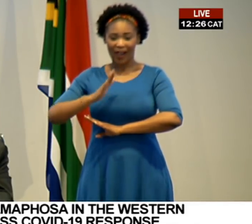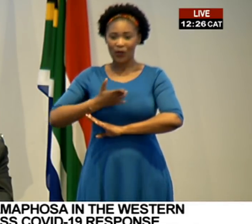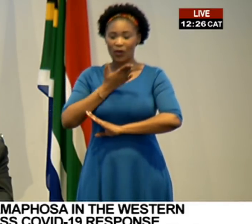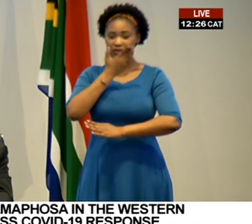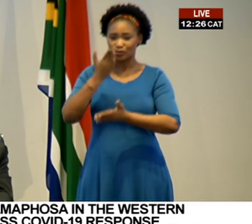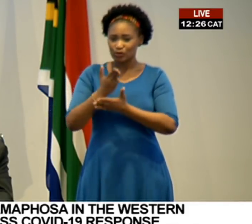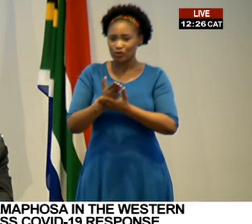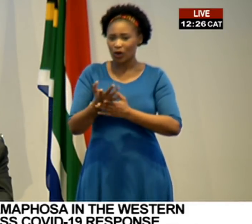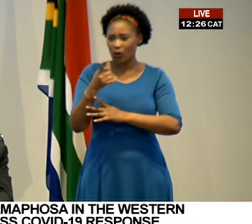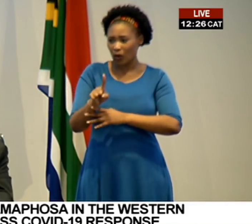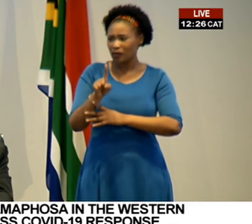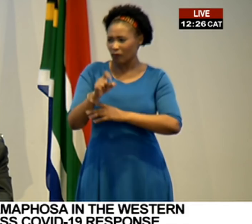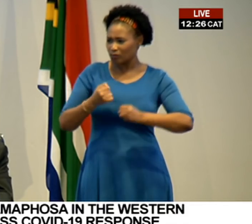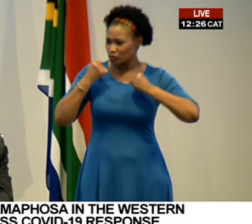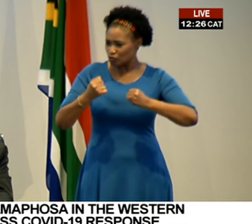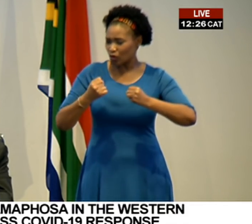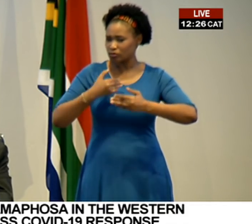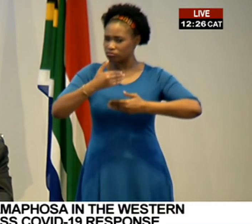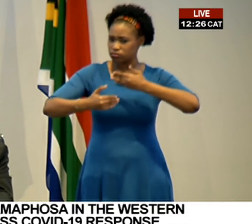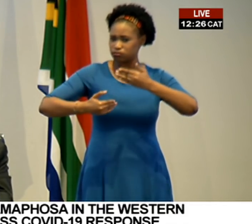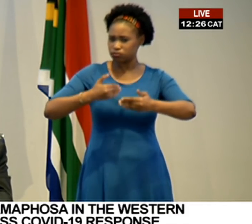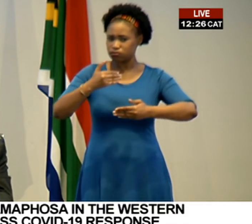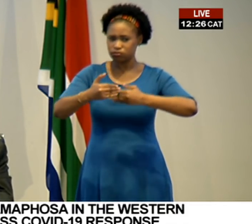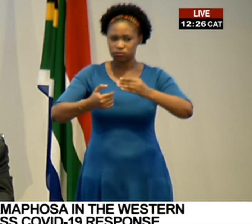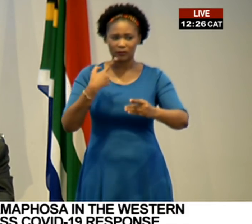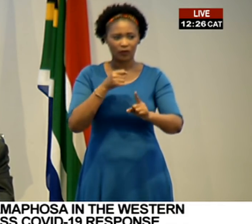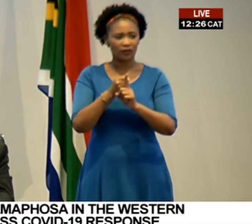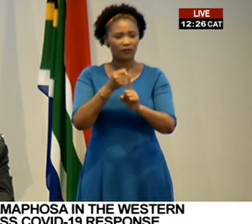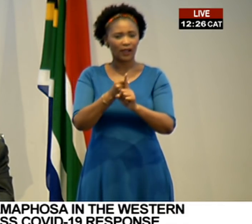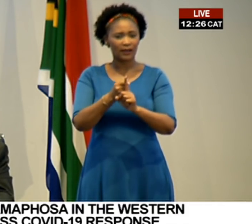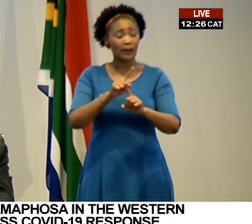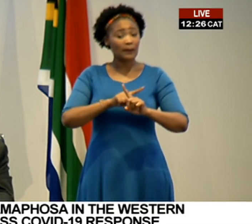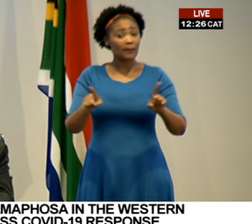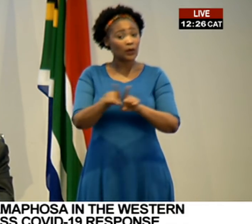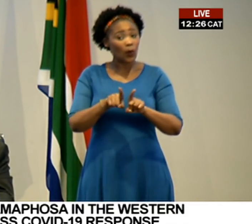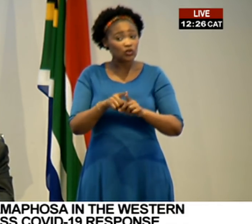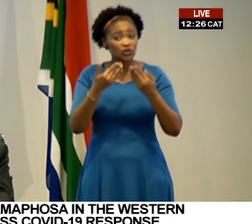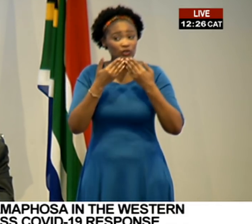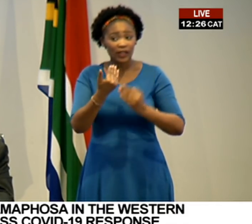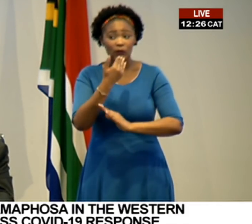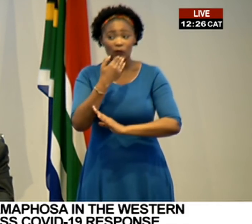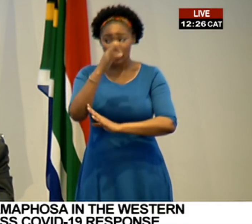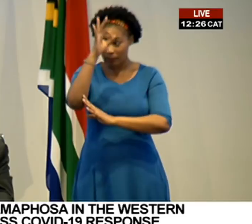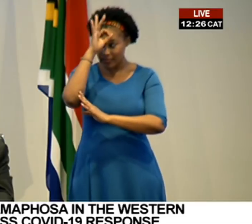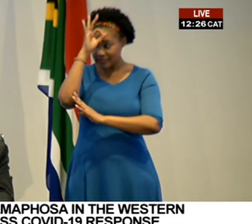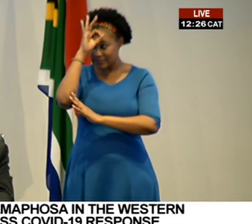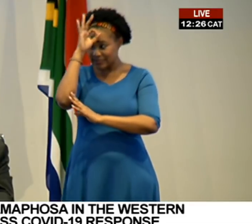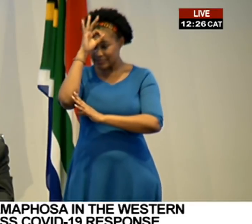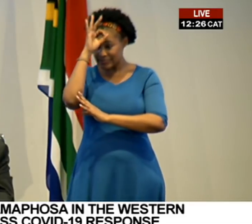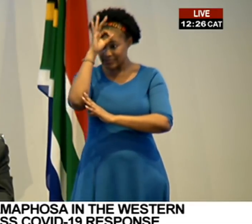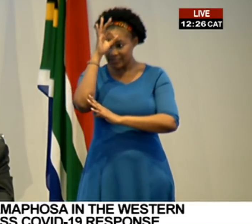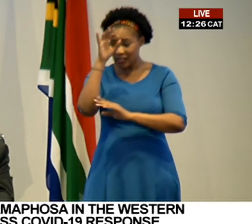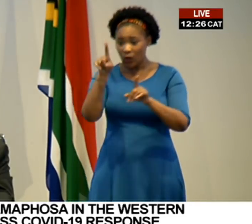enough to continue this fight. I'd like to thank our police as well